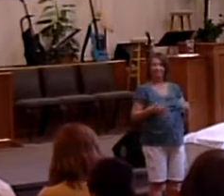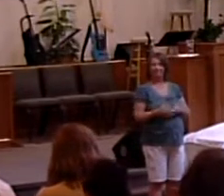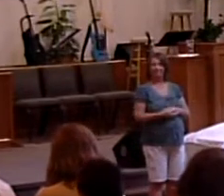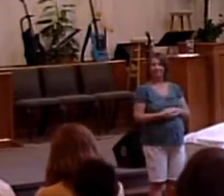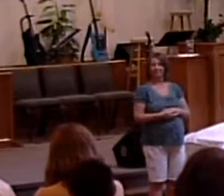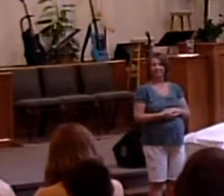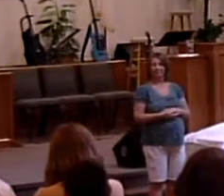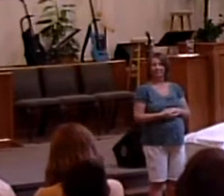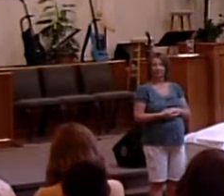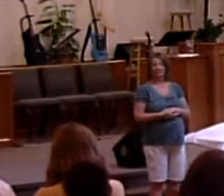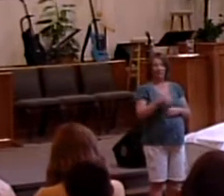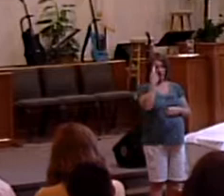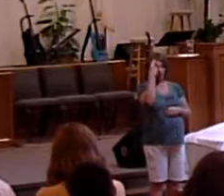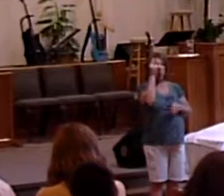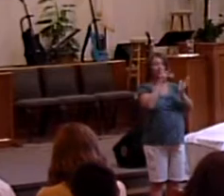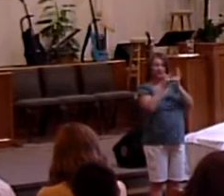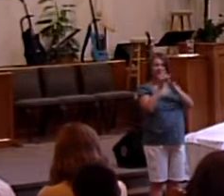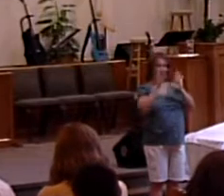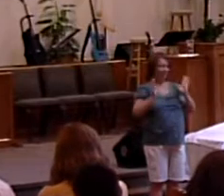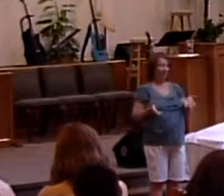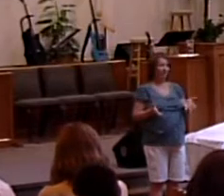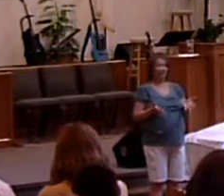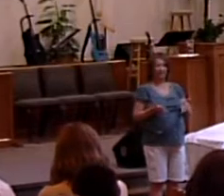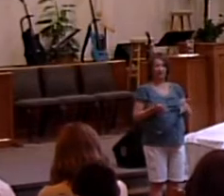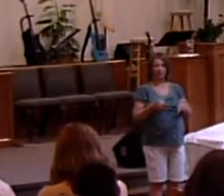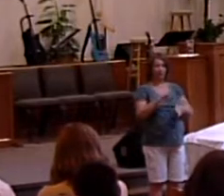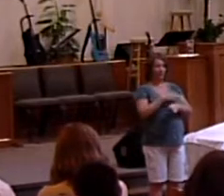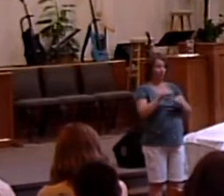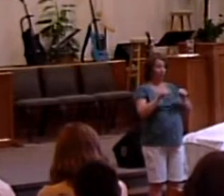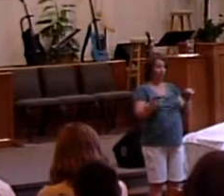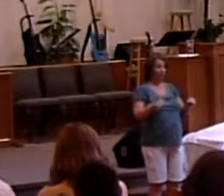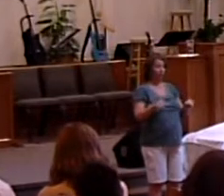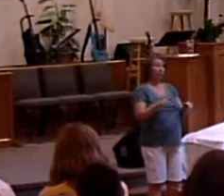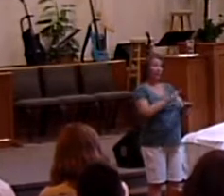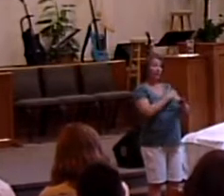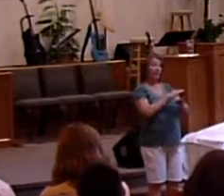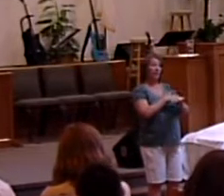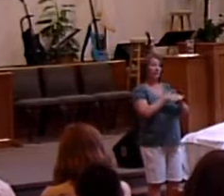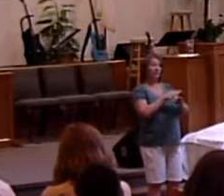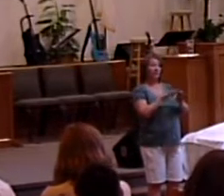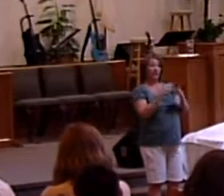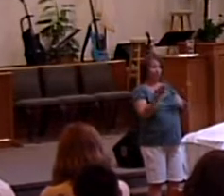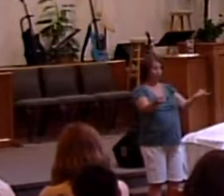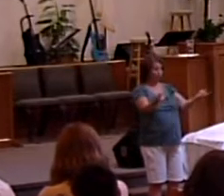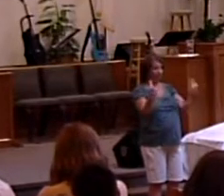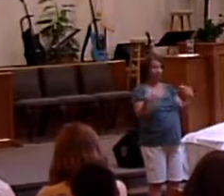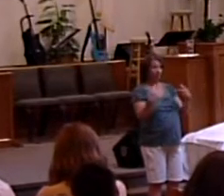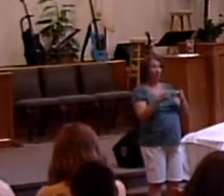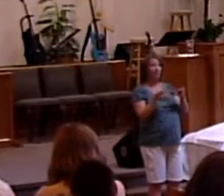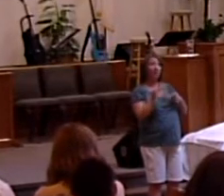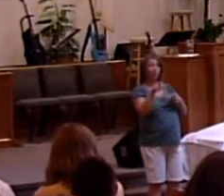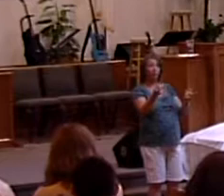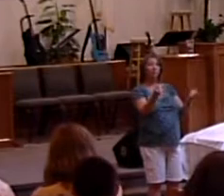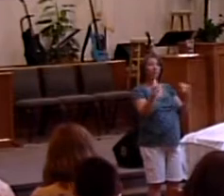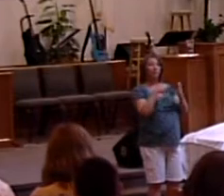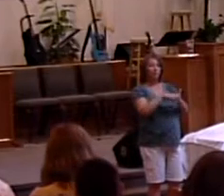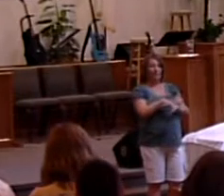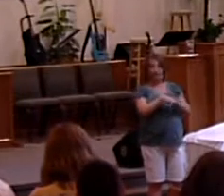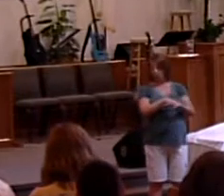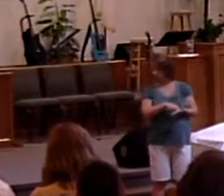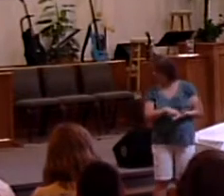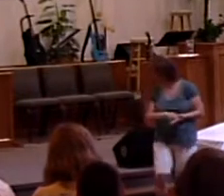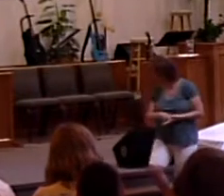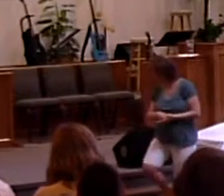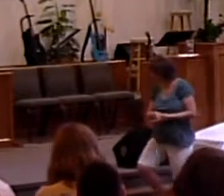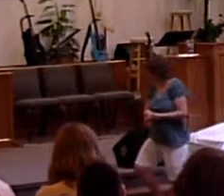As the song plays, we're going to have the altars open. And it is a place for you to come and bow.